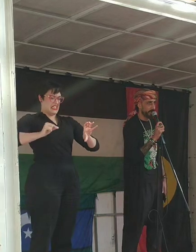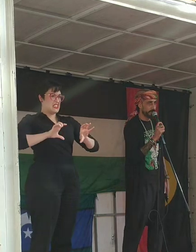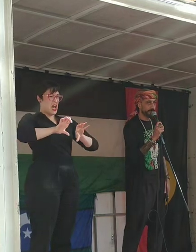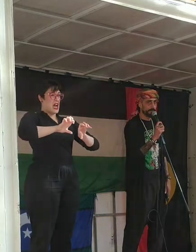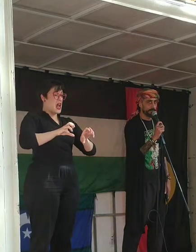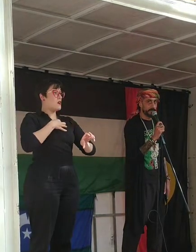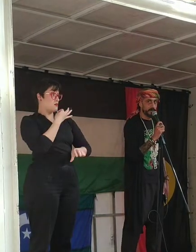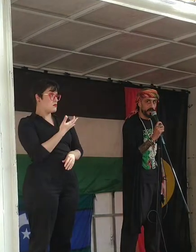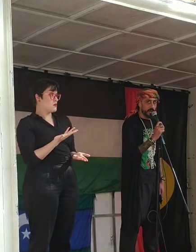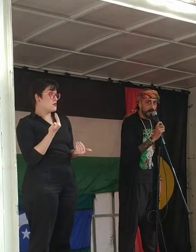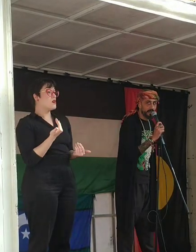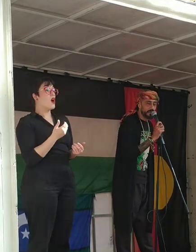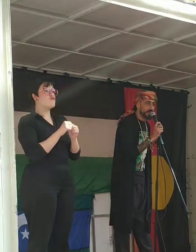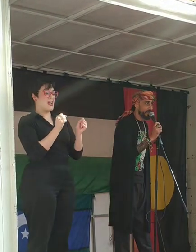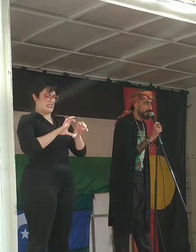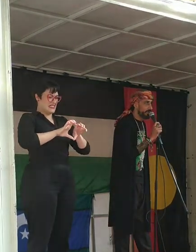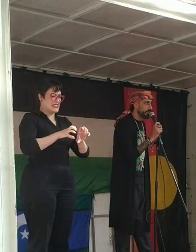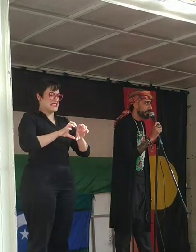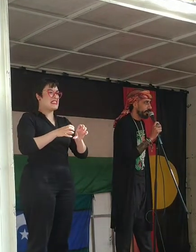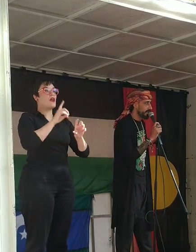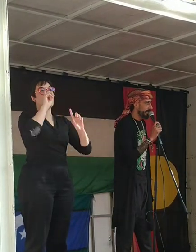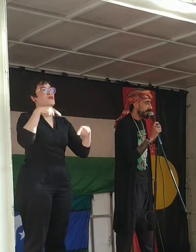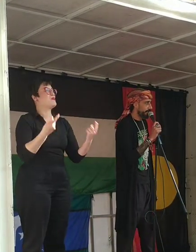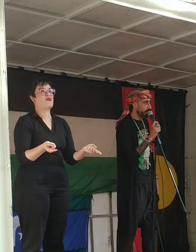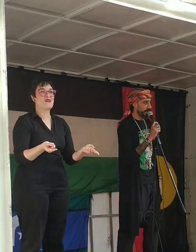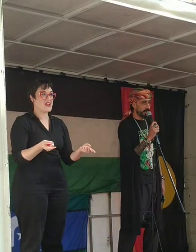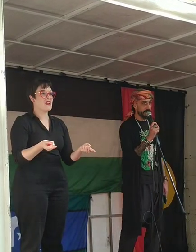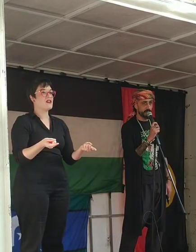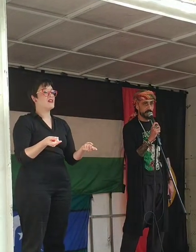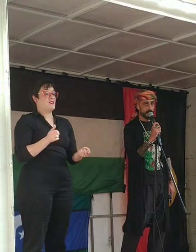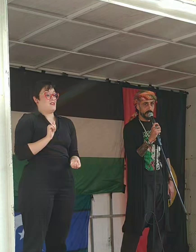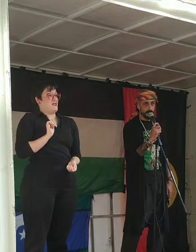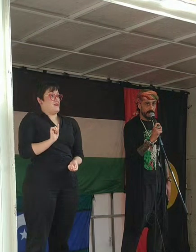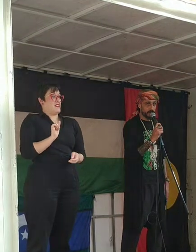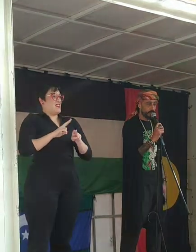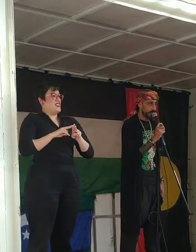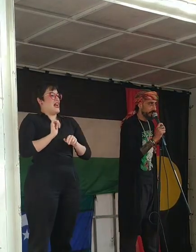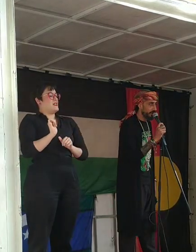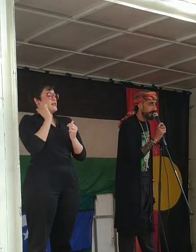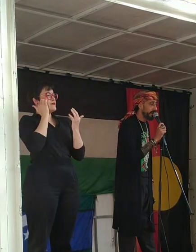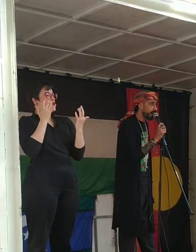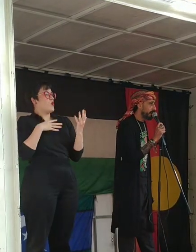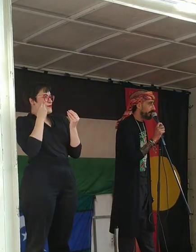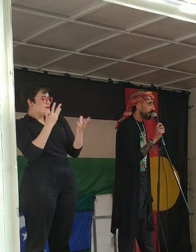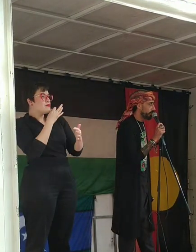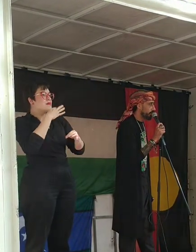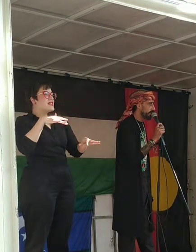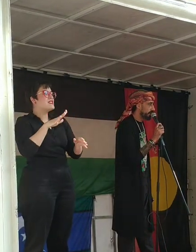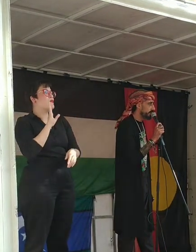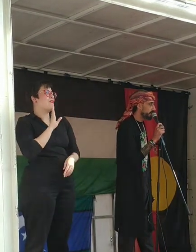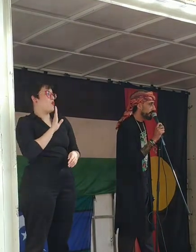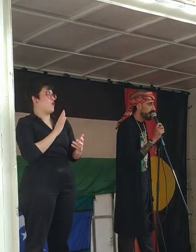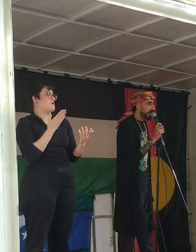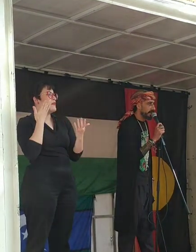was impossible. And his message to his kids before he died, that they are like